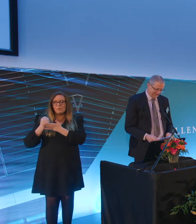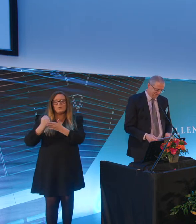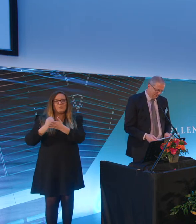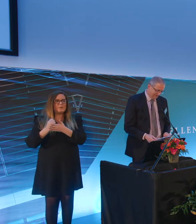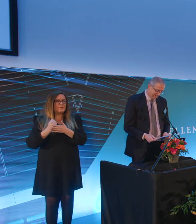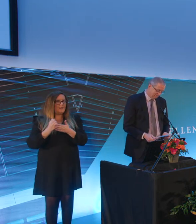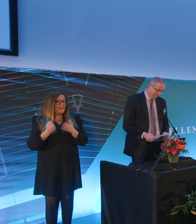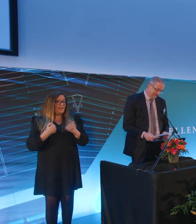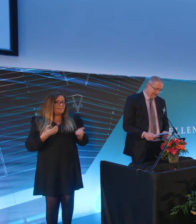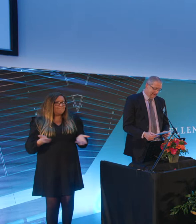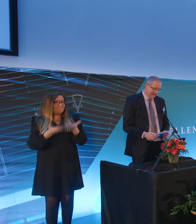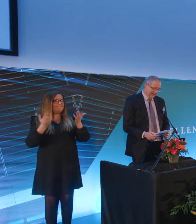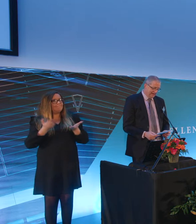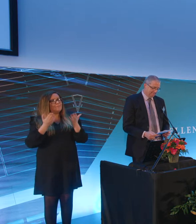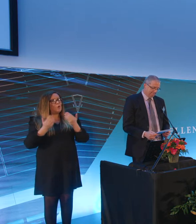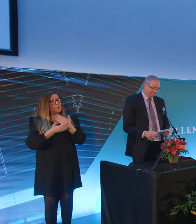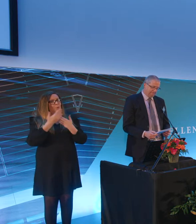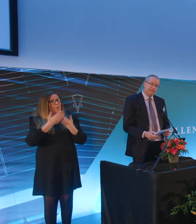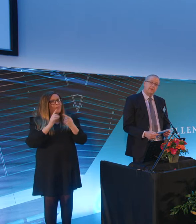youthful spirit.